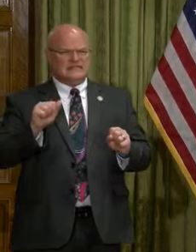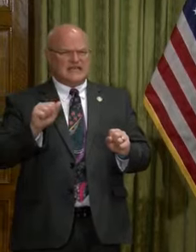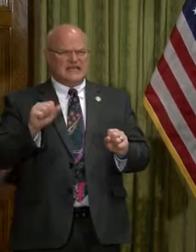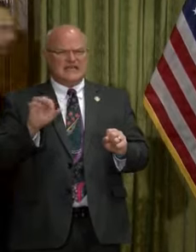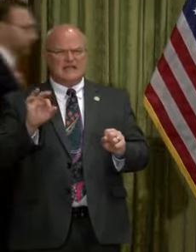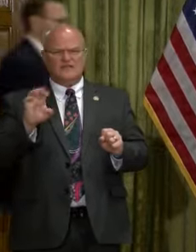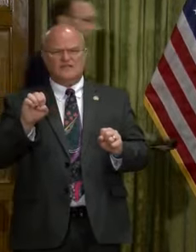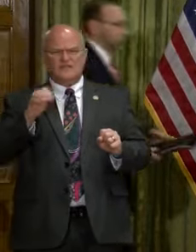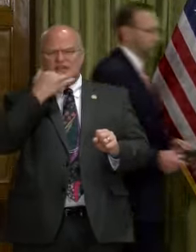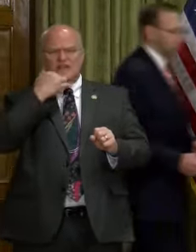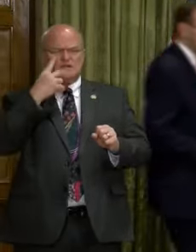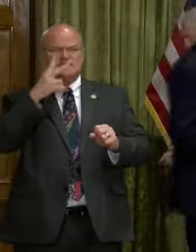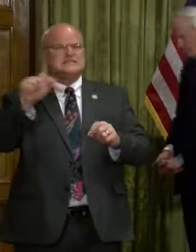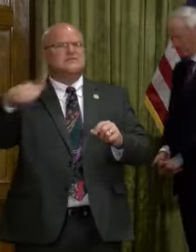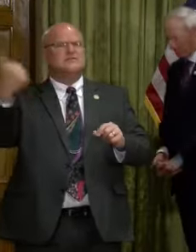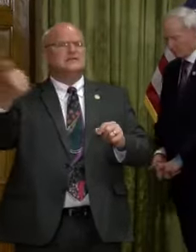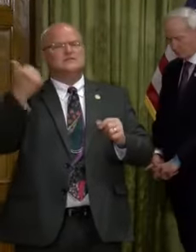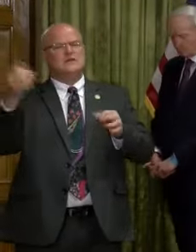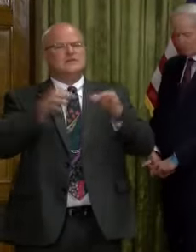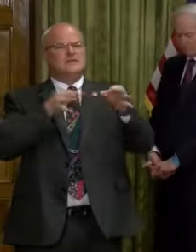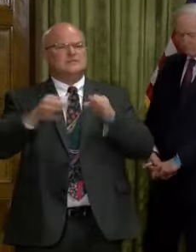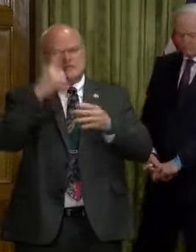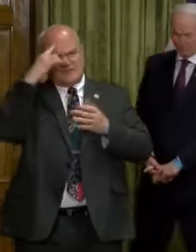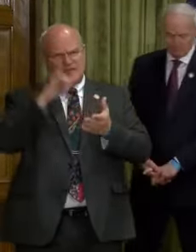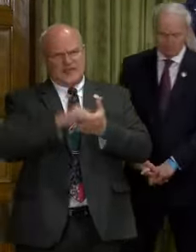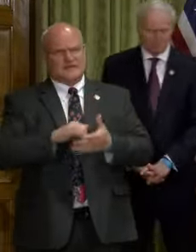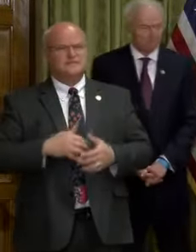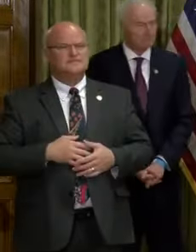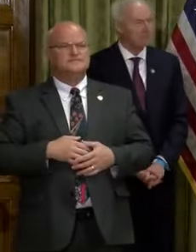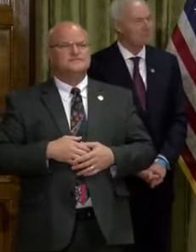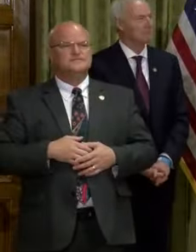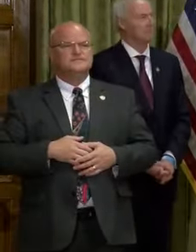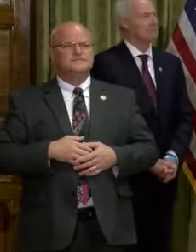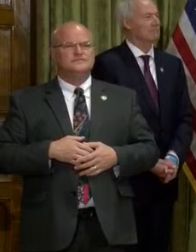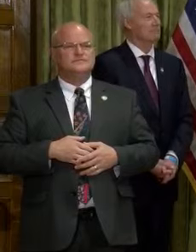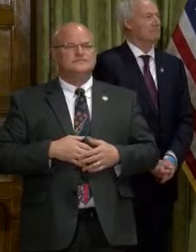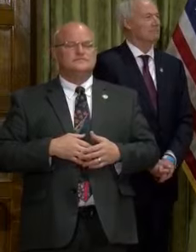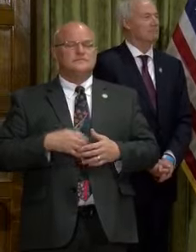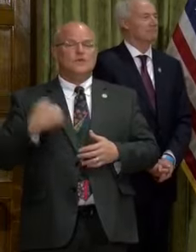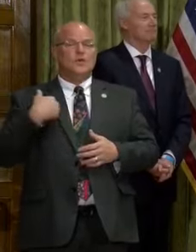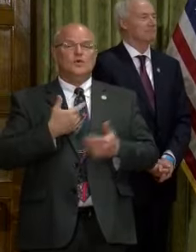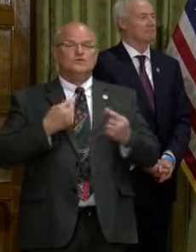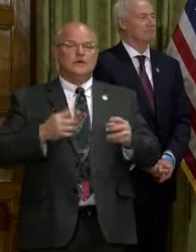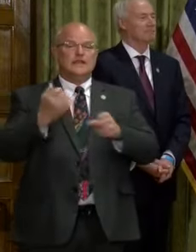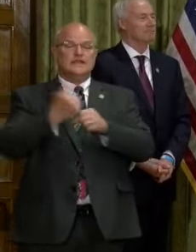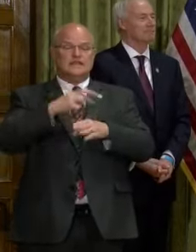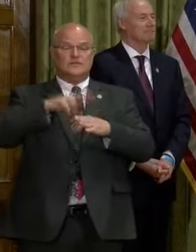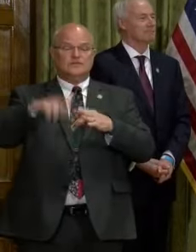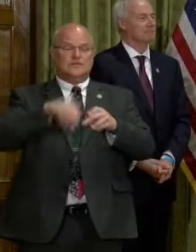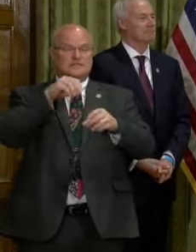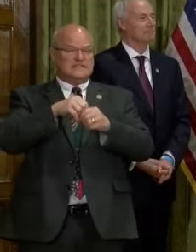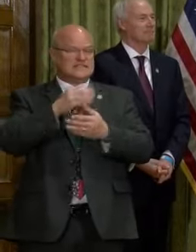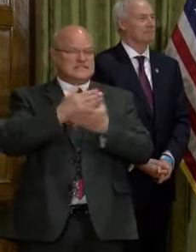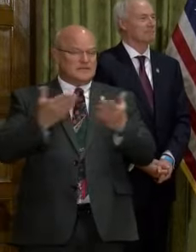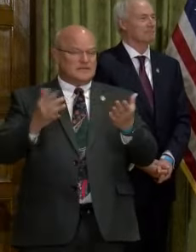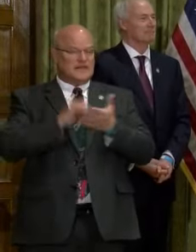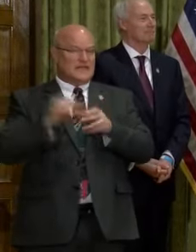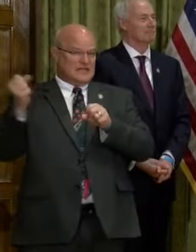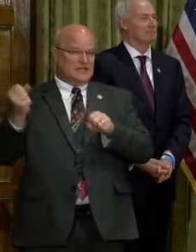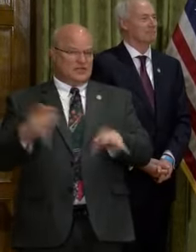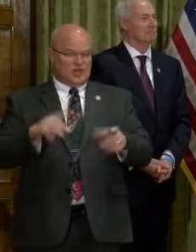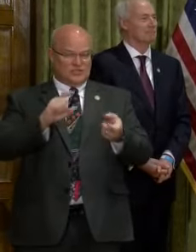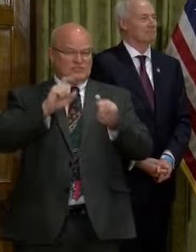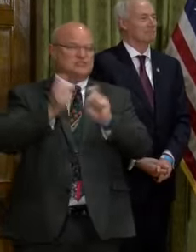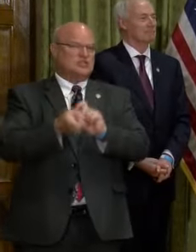are we seeing something else? Is there an explanation not on it? We're trying to get the results in as quickly as possible, but there's a couple of things that can cause